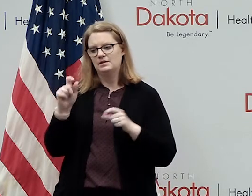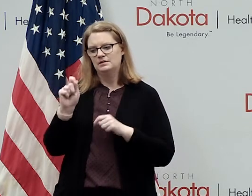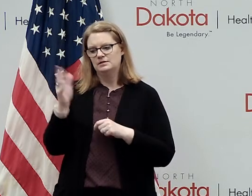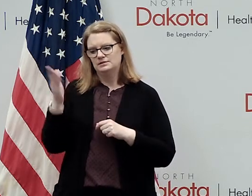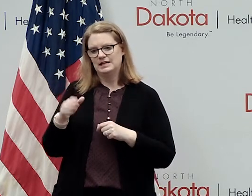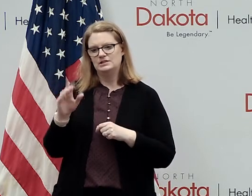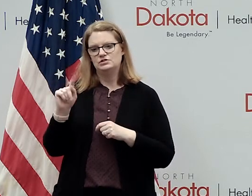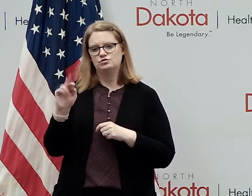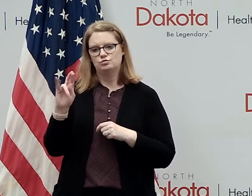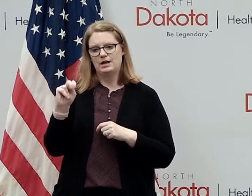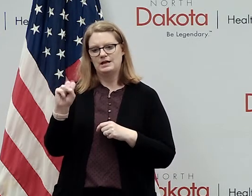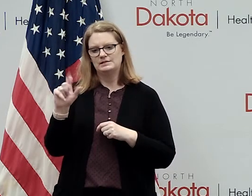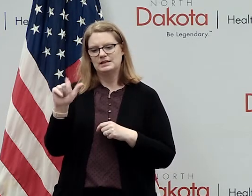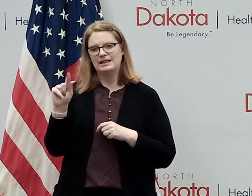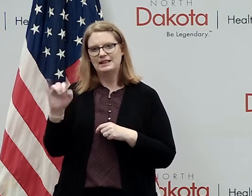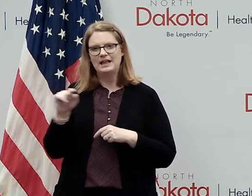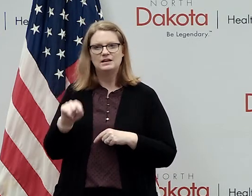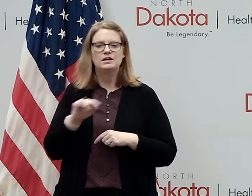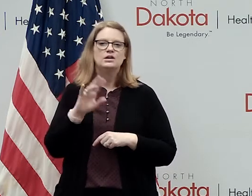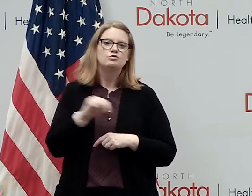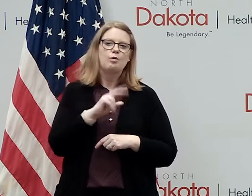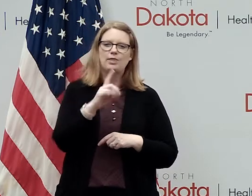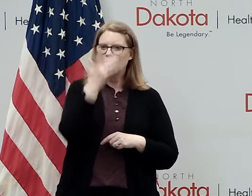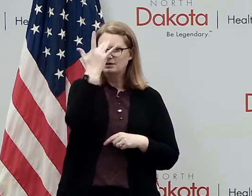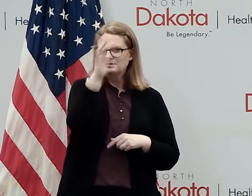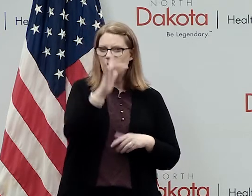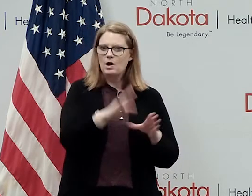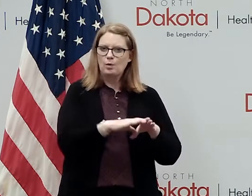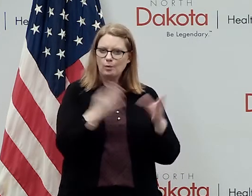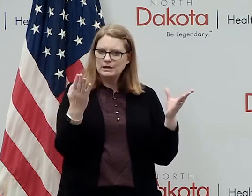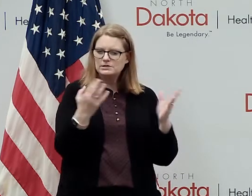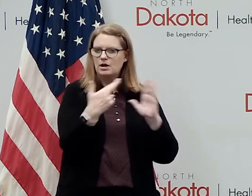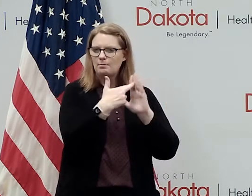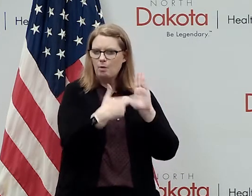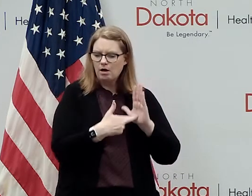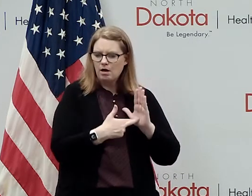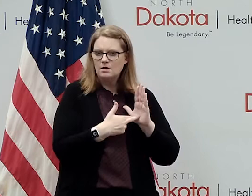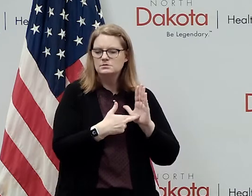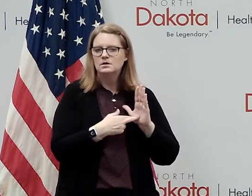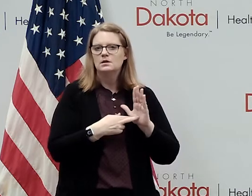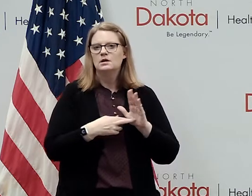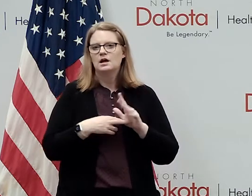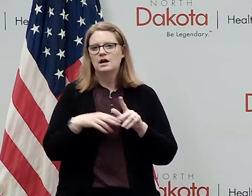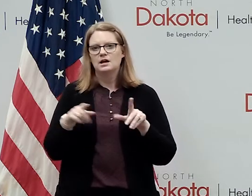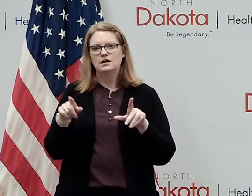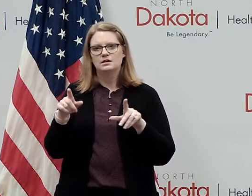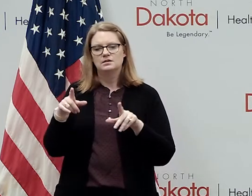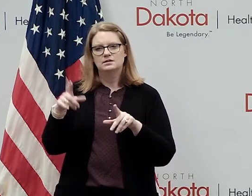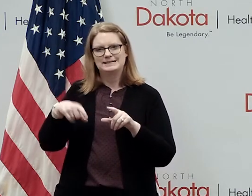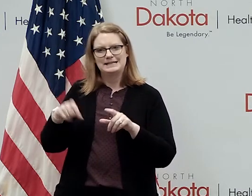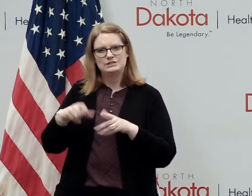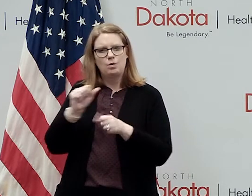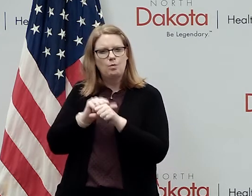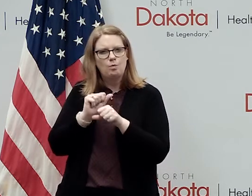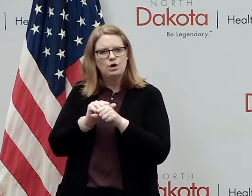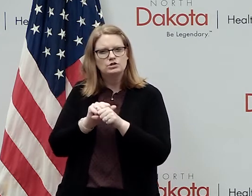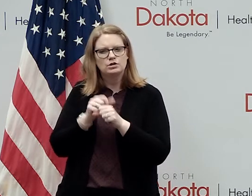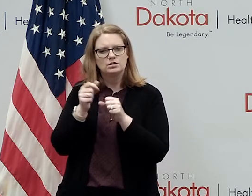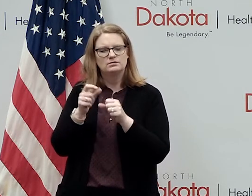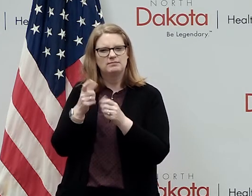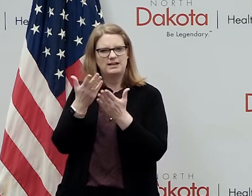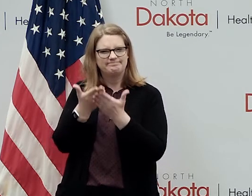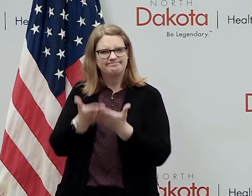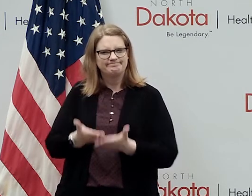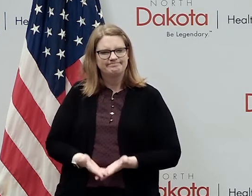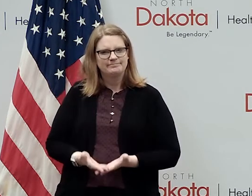fargocasspublichealth.com/translate, and materials include the North Dakota Smart Restart protocols and essential worker fact sheets. And